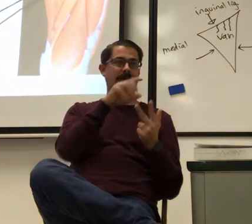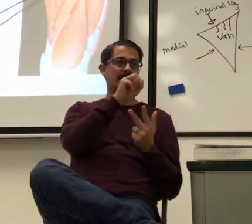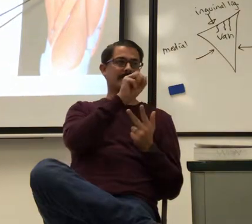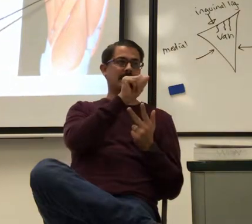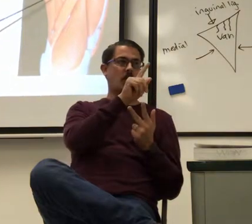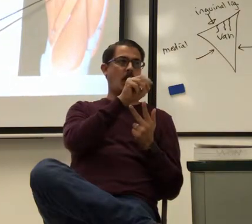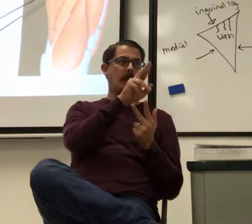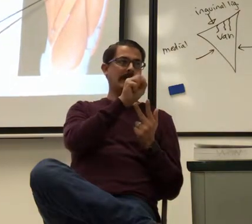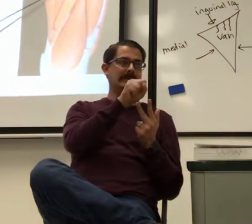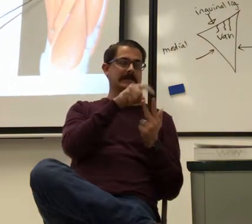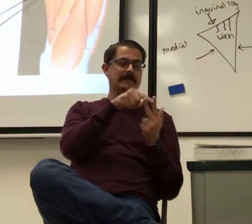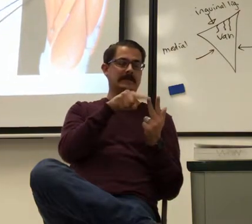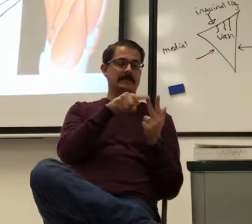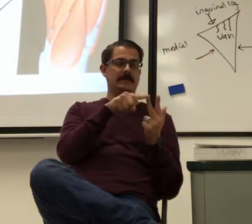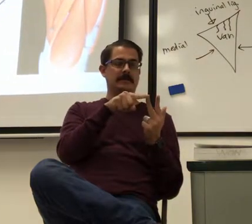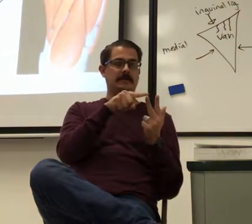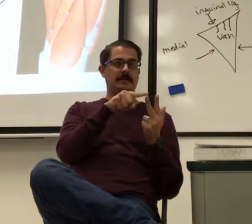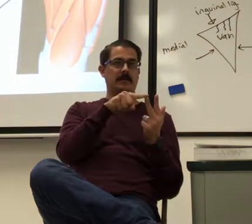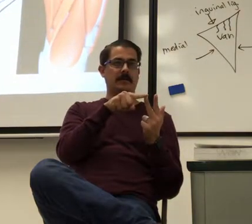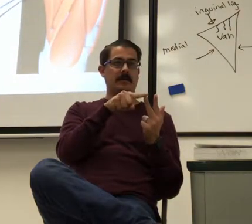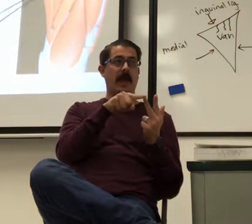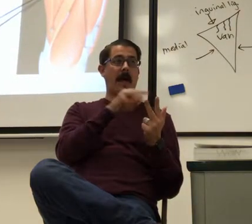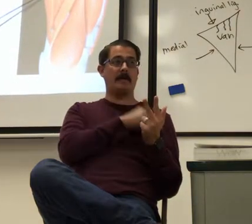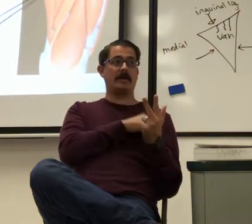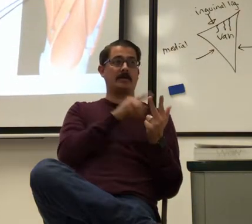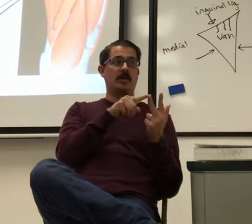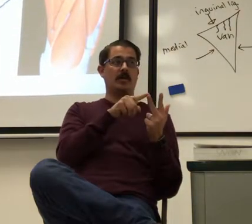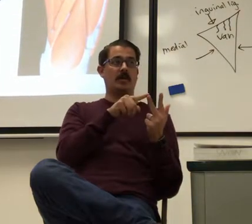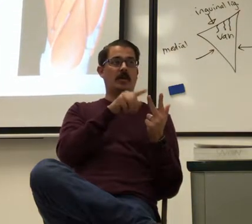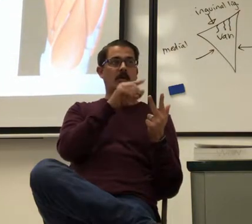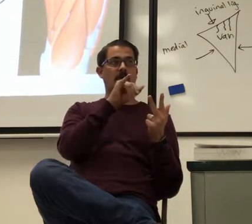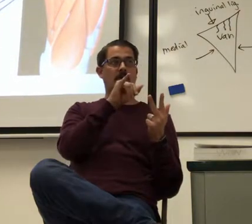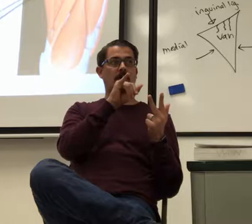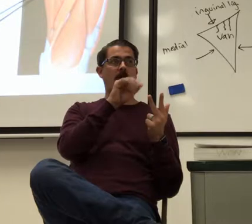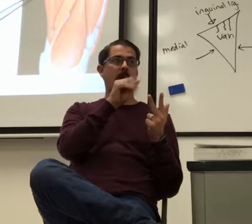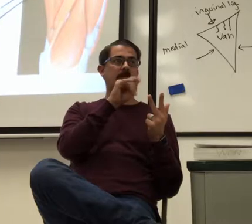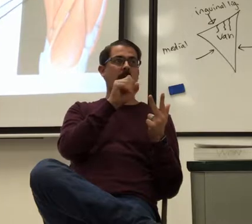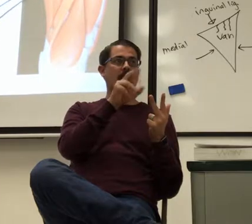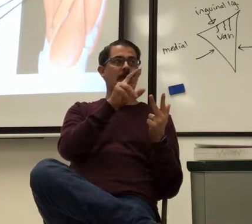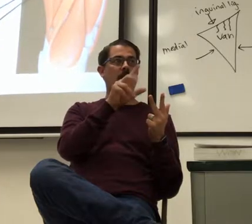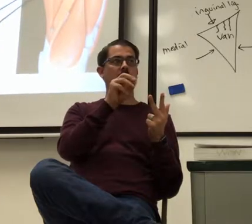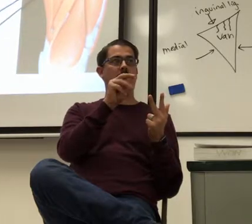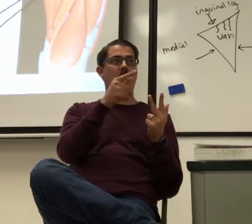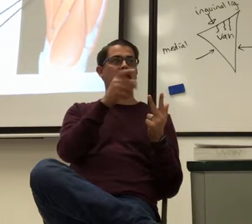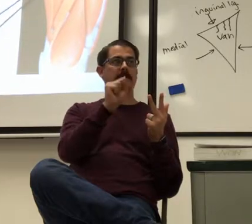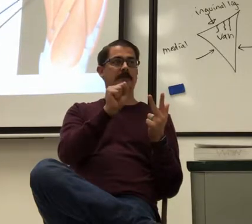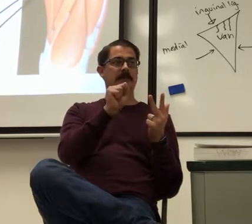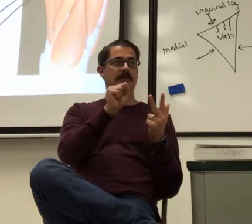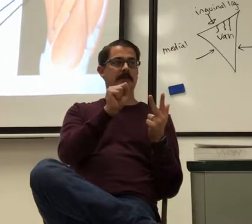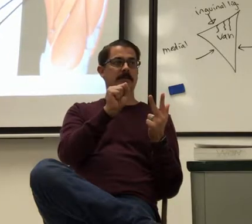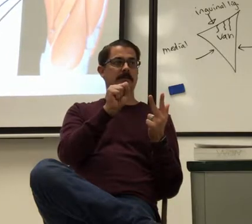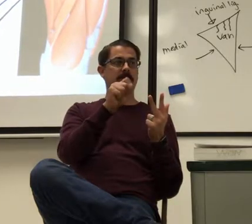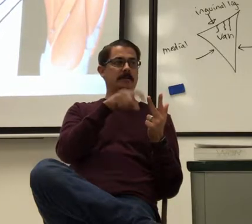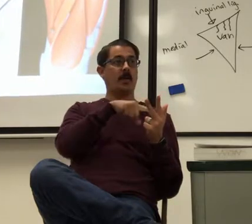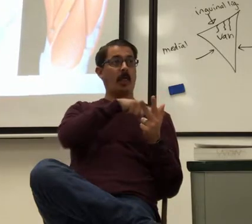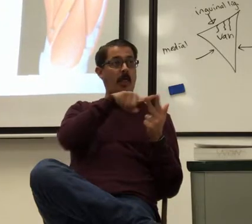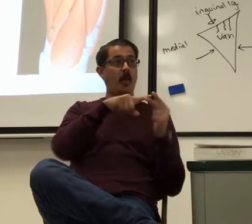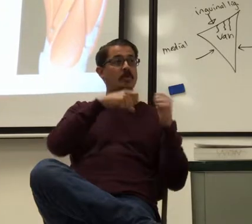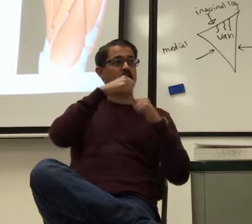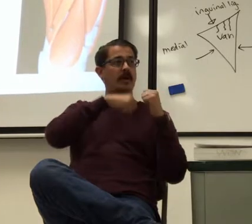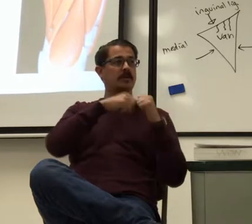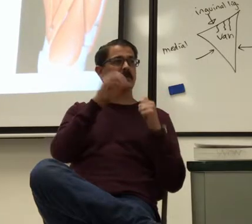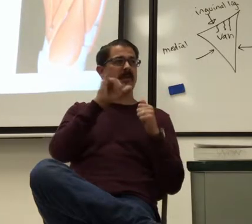sartorius. And then this muscle right here is the adductor longus. And you can see that those structures are kind of